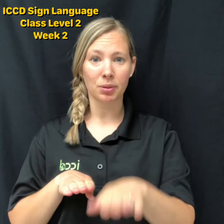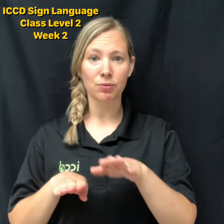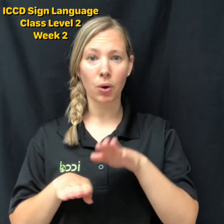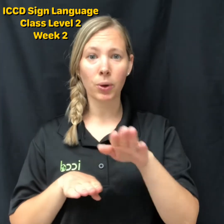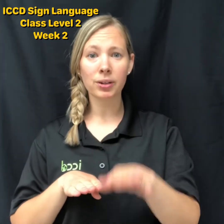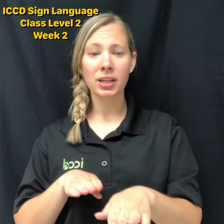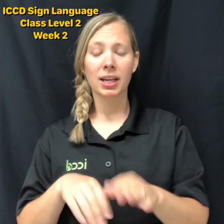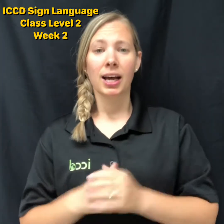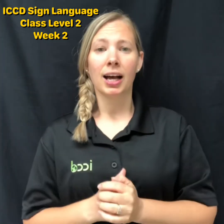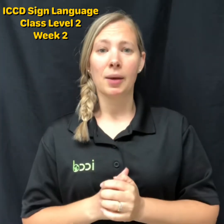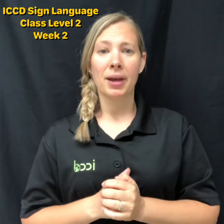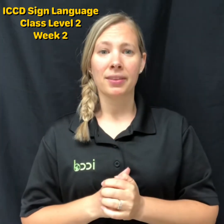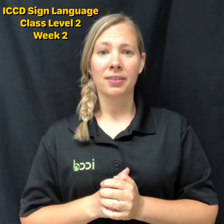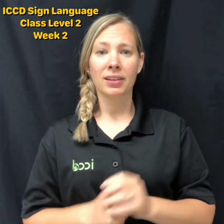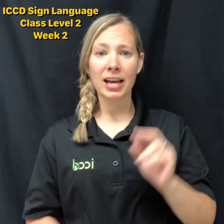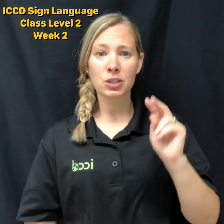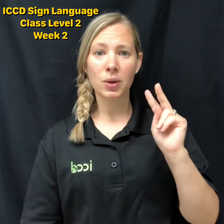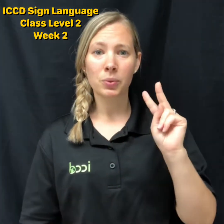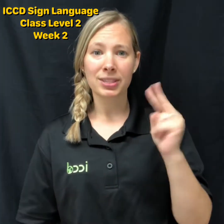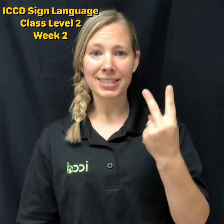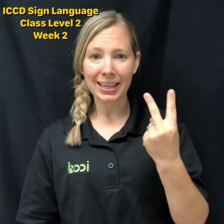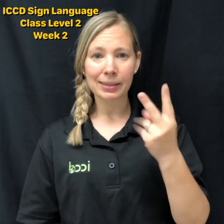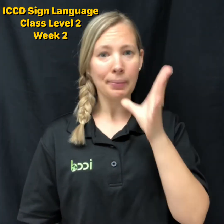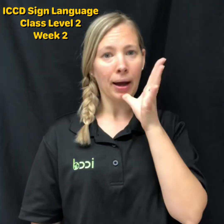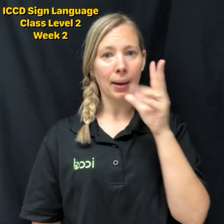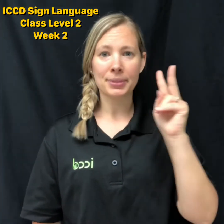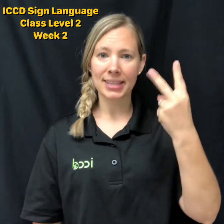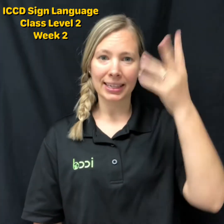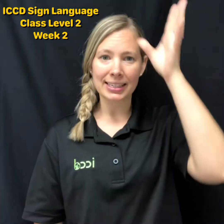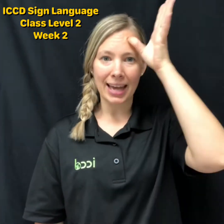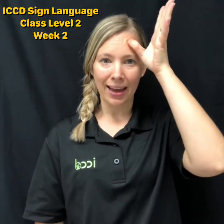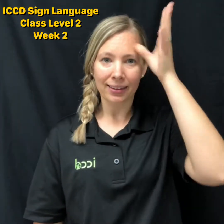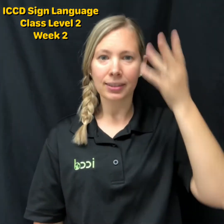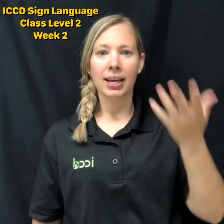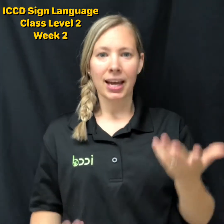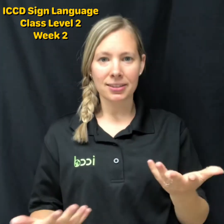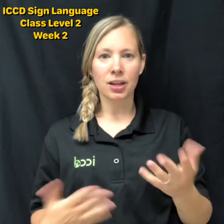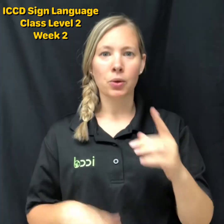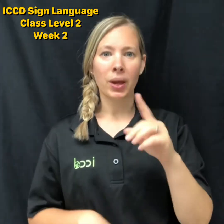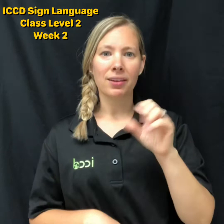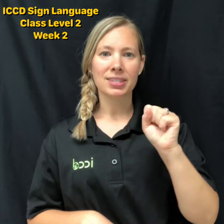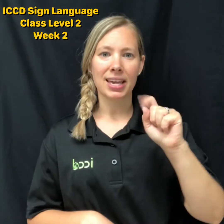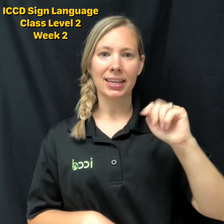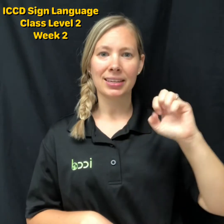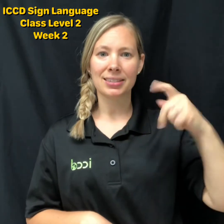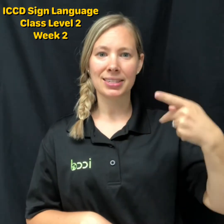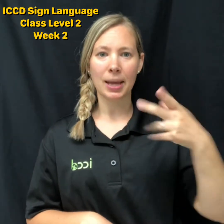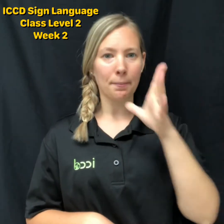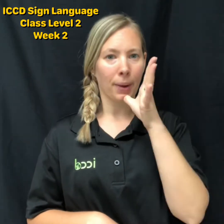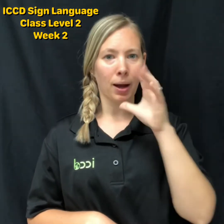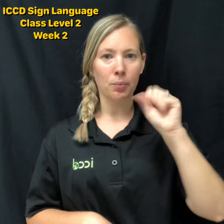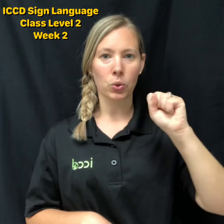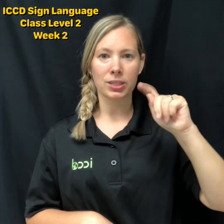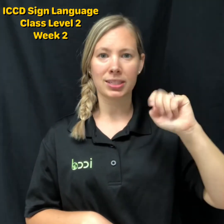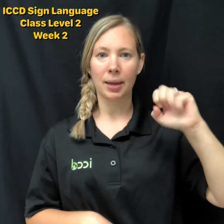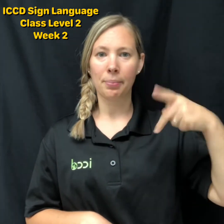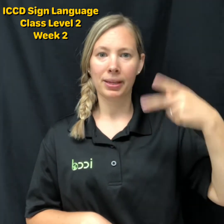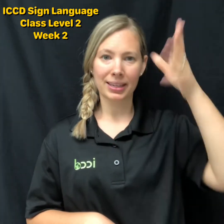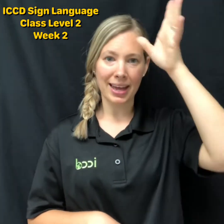forward. And then the last one was second mom, second dad, as another way of saying stepmom or stepdad. And